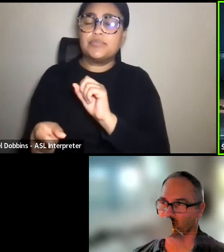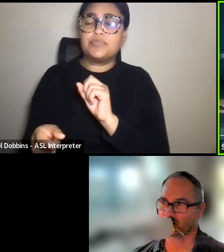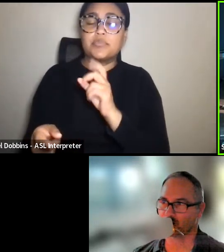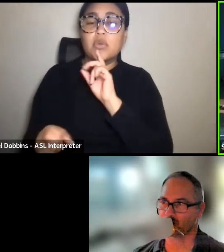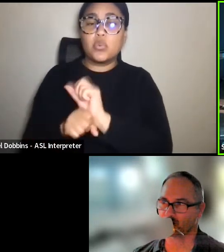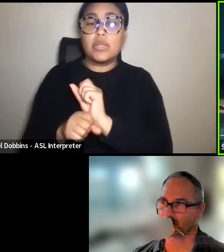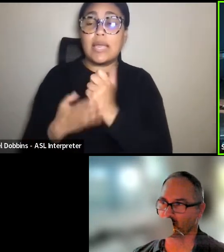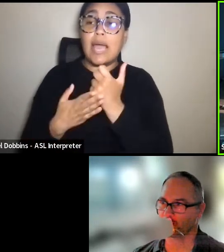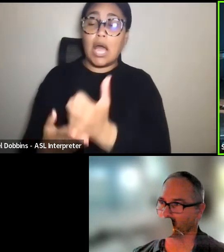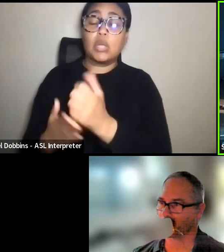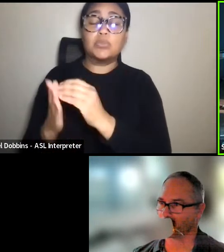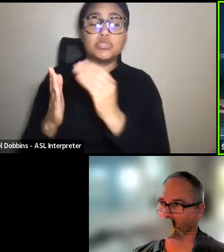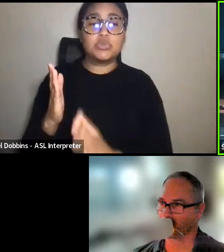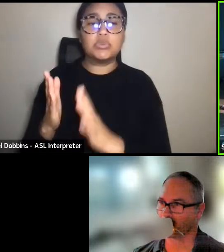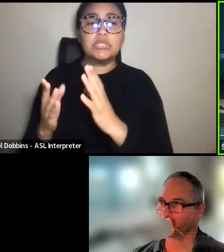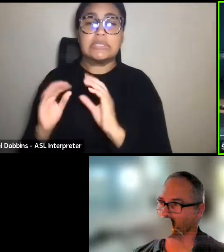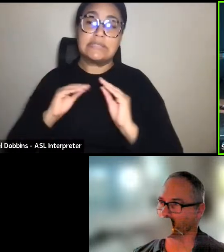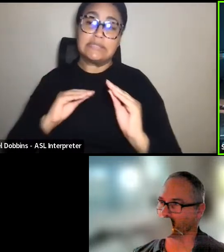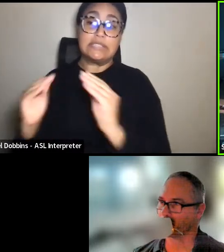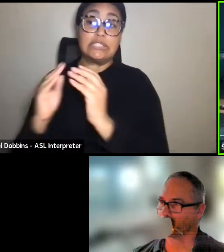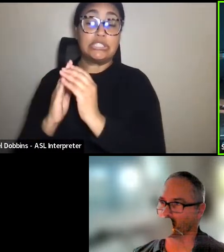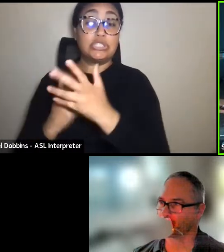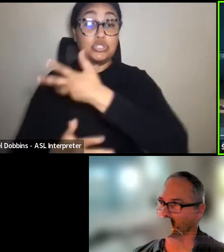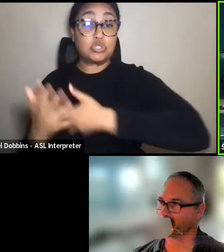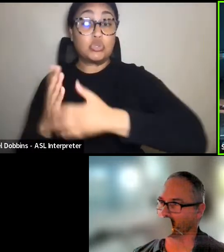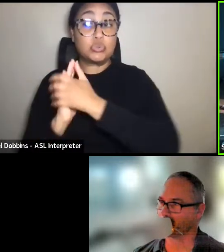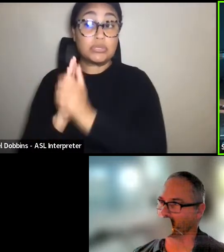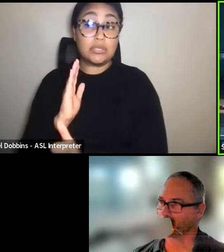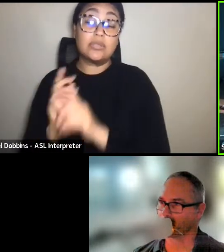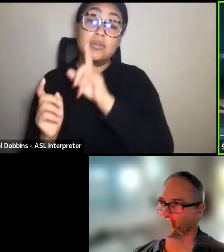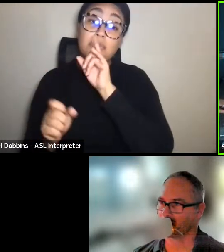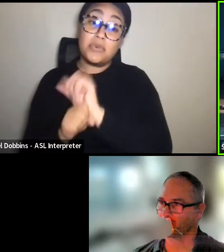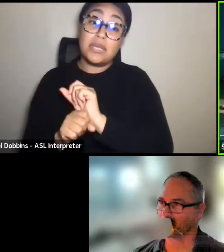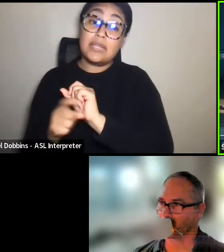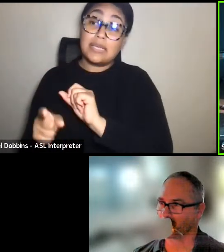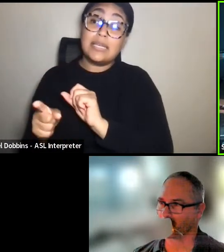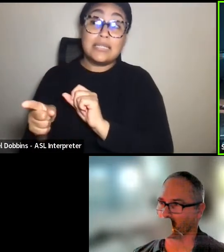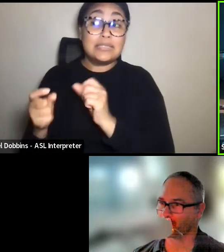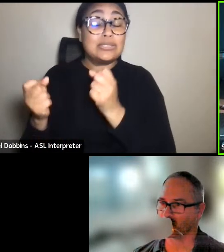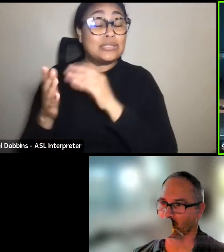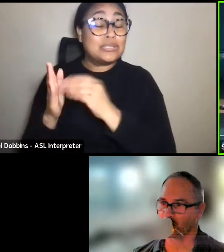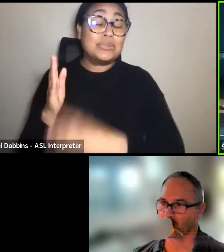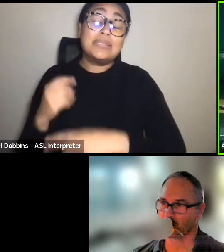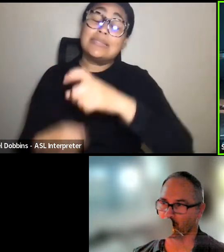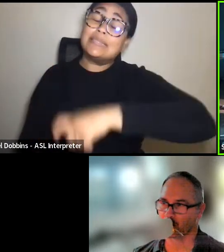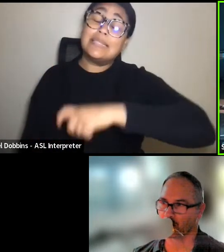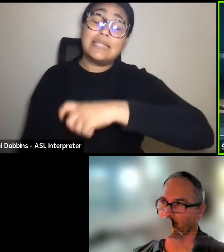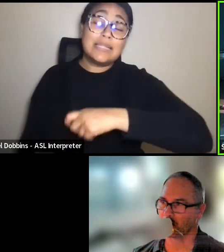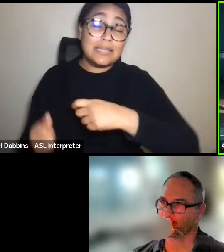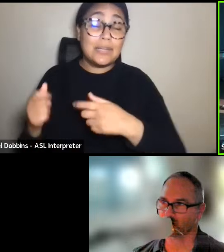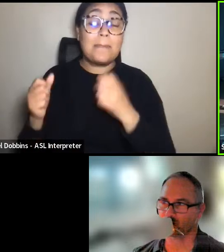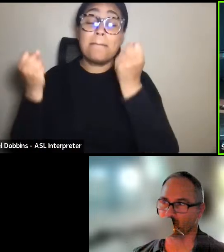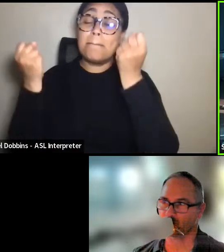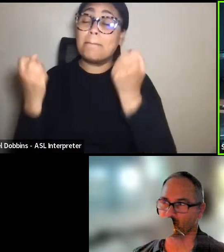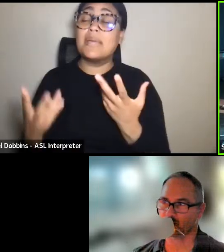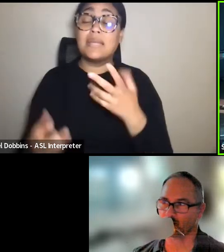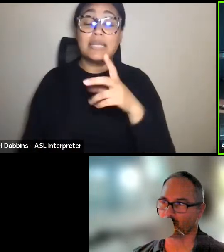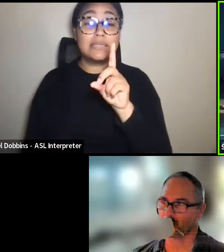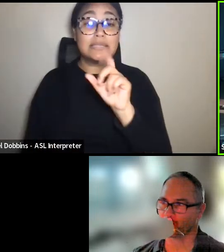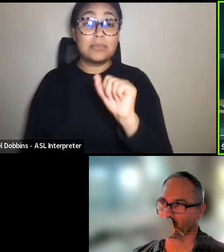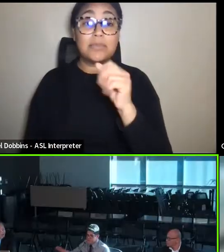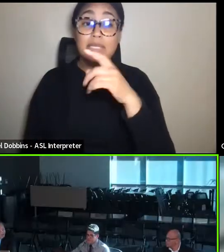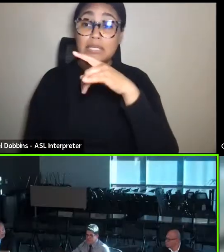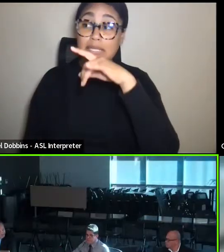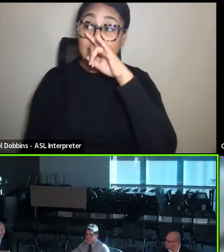students and teach those social skills, Mhm. which are part of what a lot of the students need and why a lot of our students with disabilities feel isolated